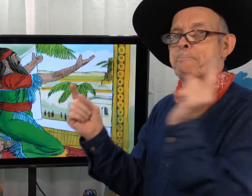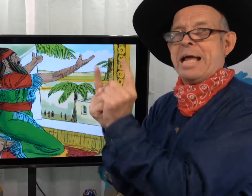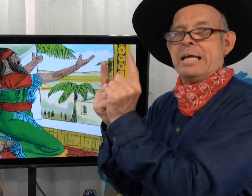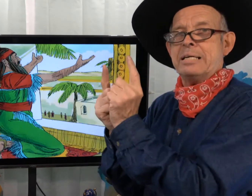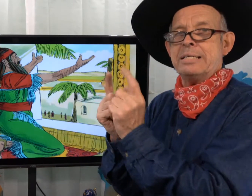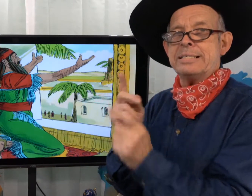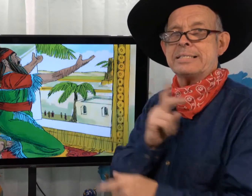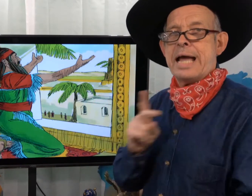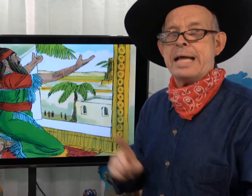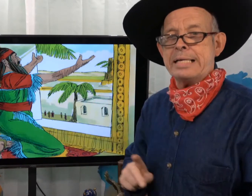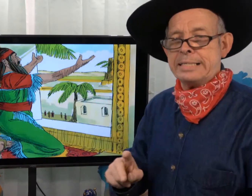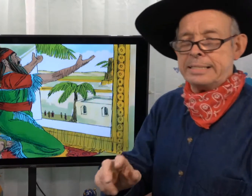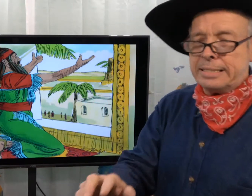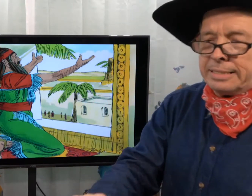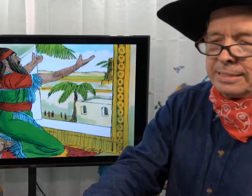me, King!